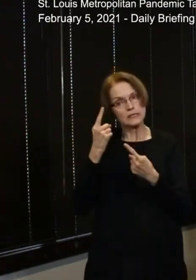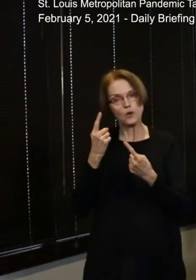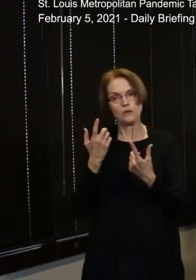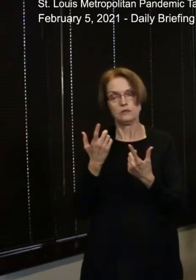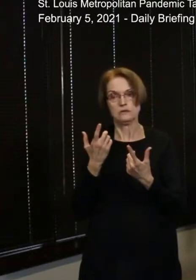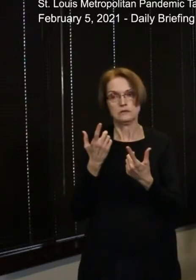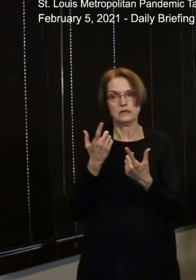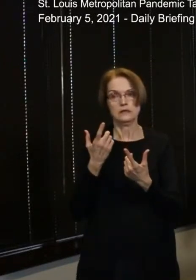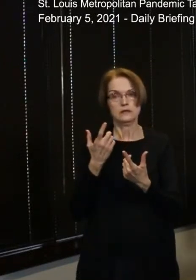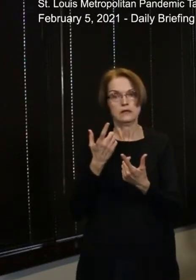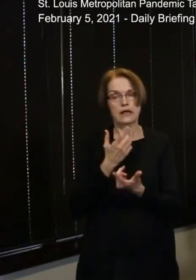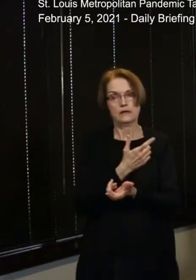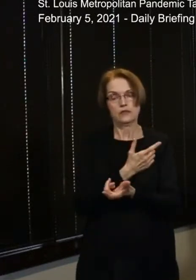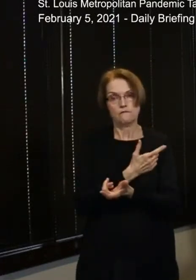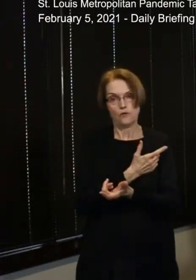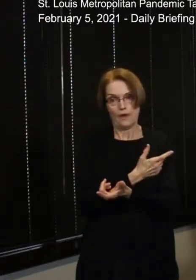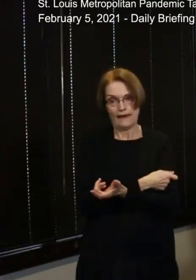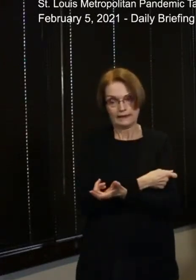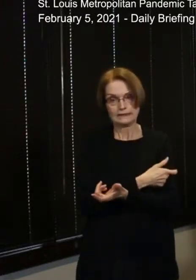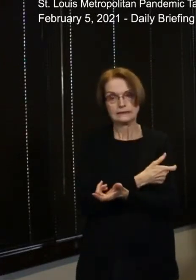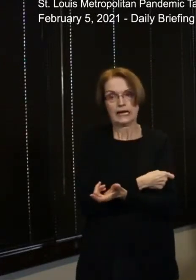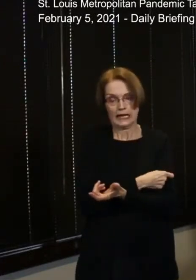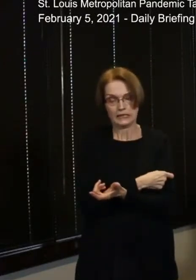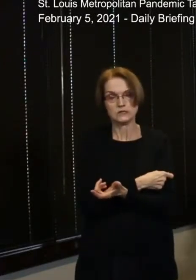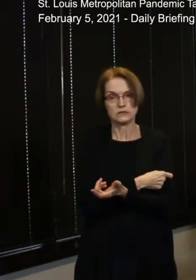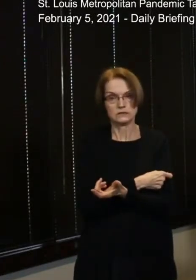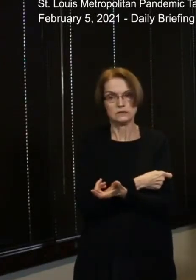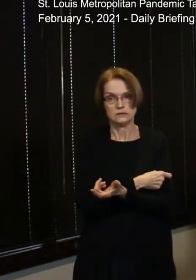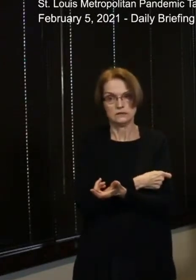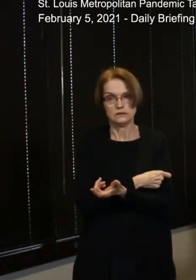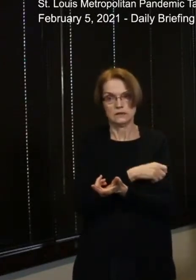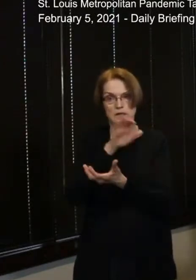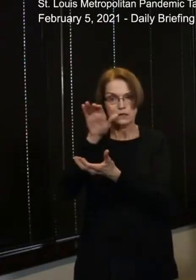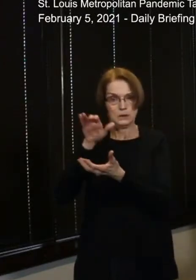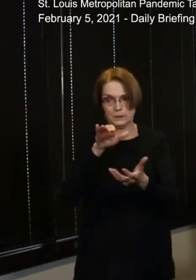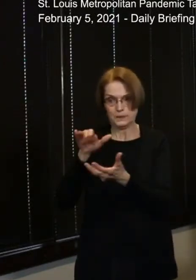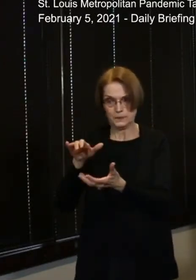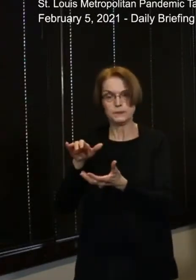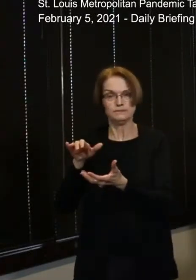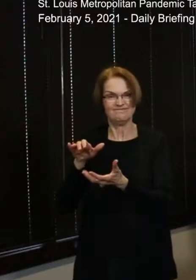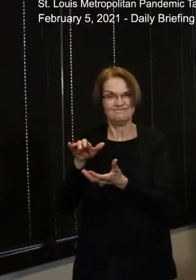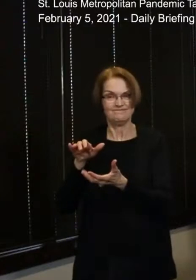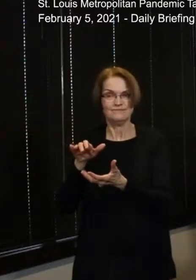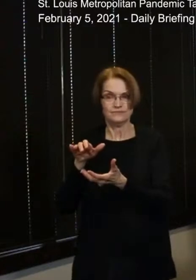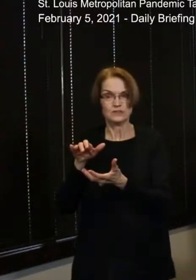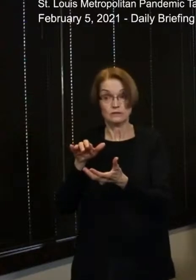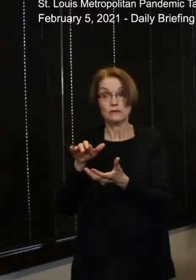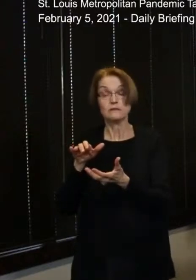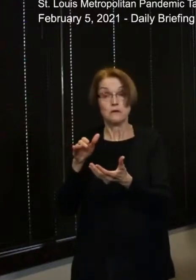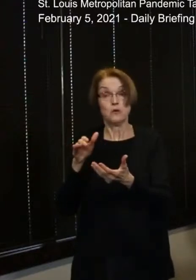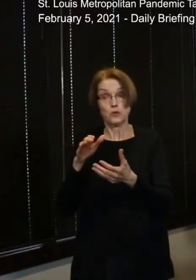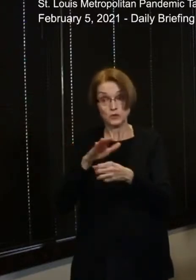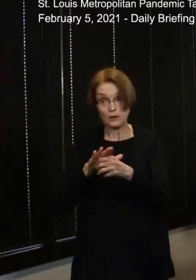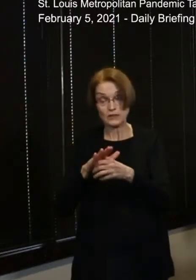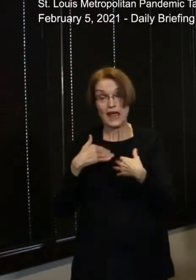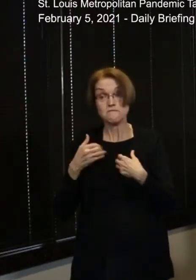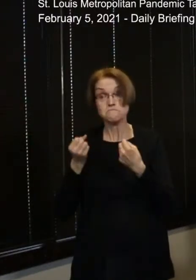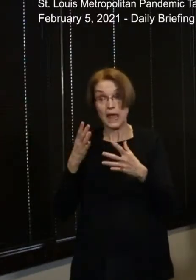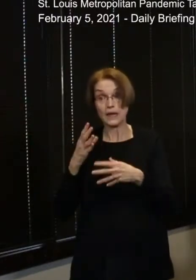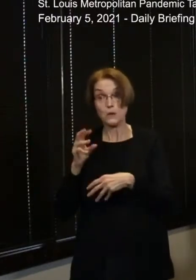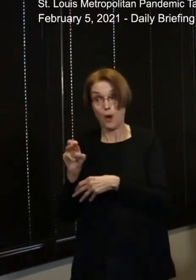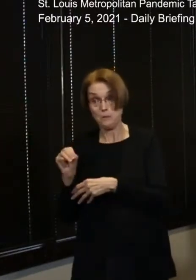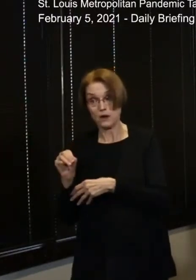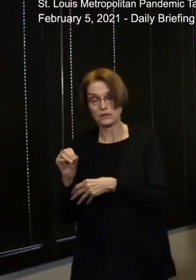those doses and as those vaccines go into those areas with a high penetration of Walmart, that we adjust the